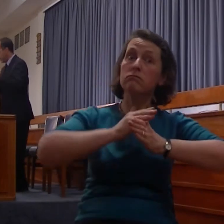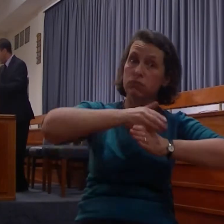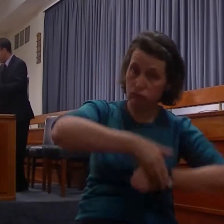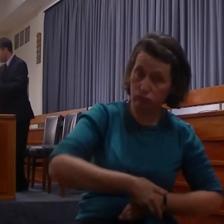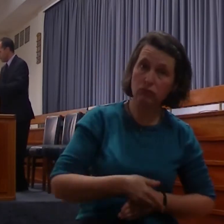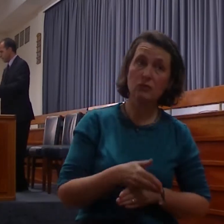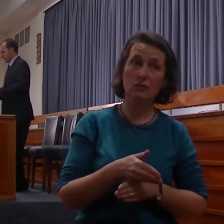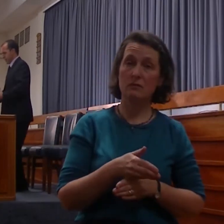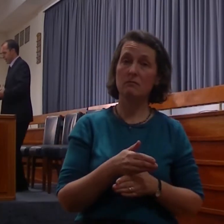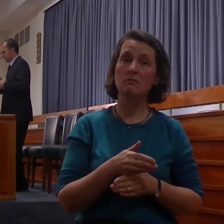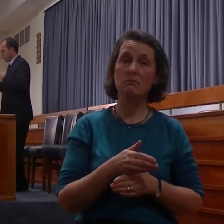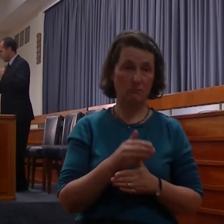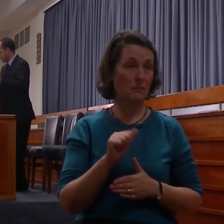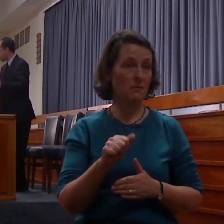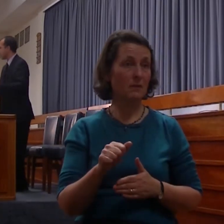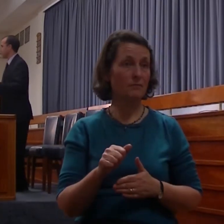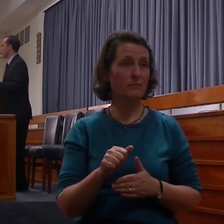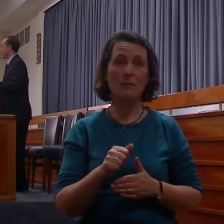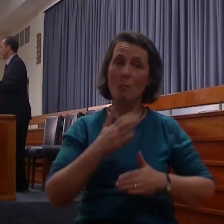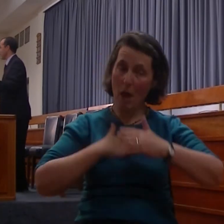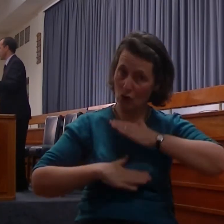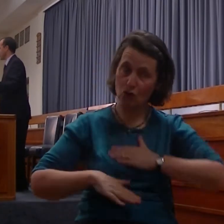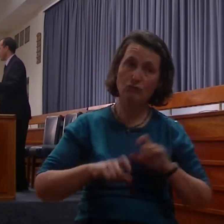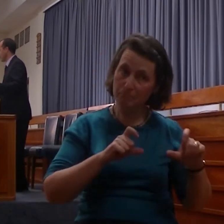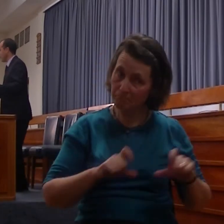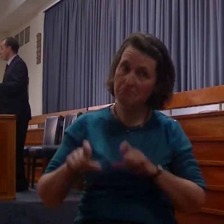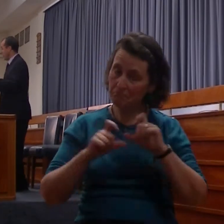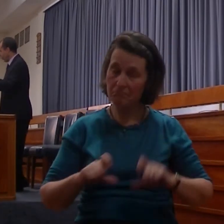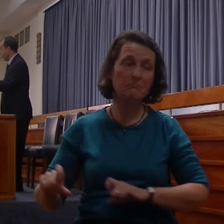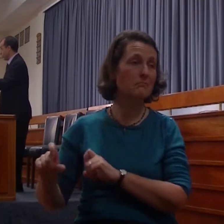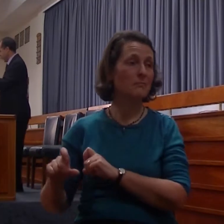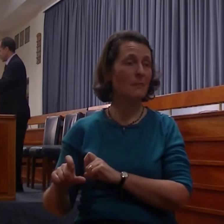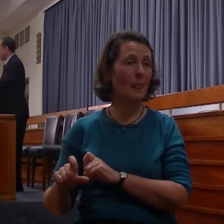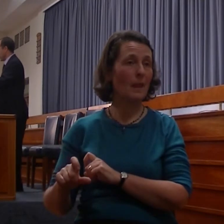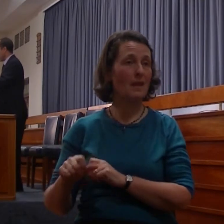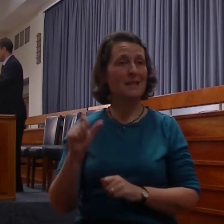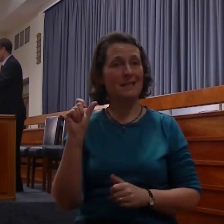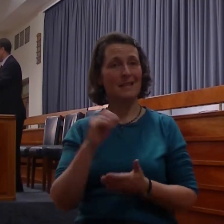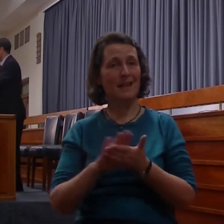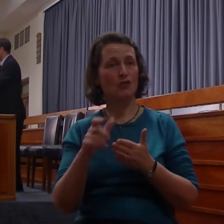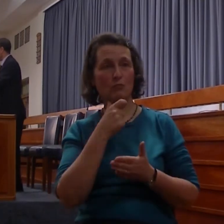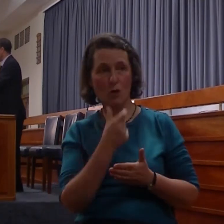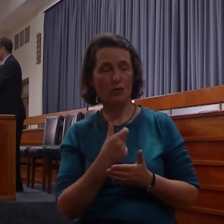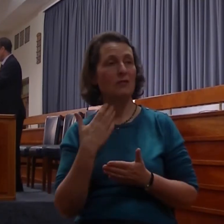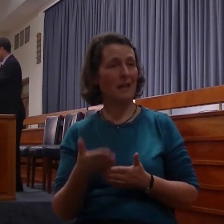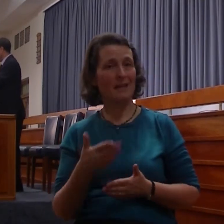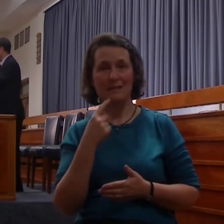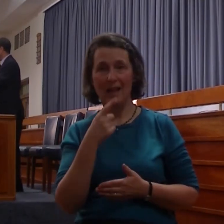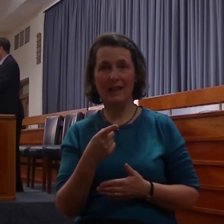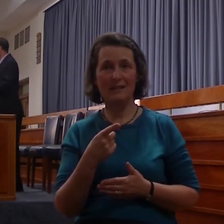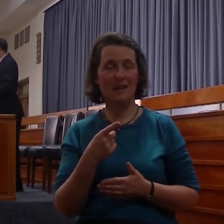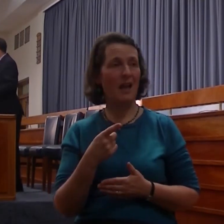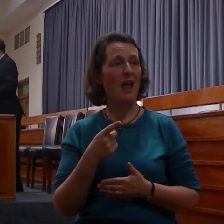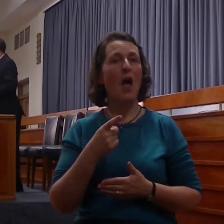So all the three elements are missing. They worked hard, they labor hard, they had great patience.